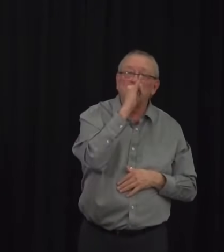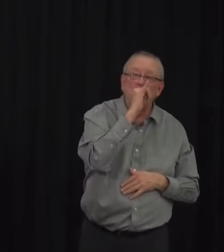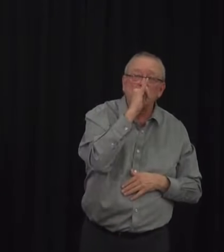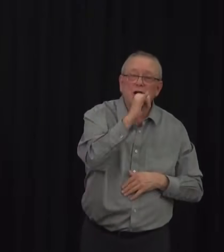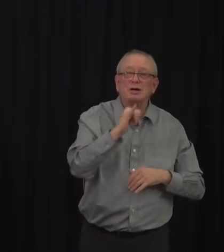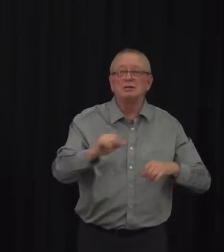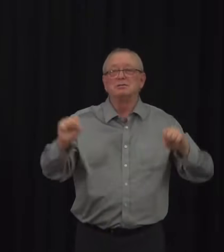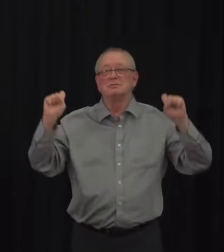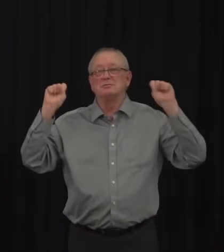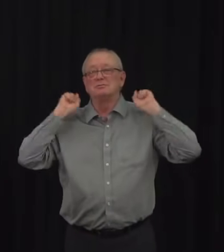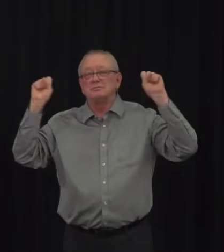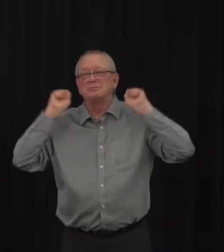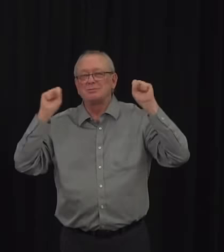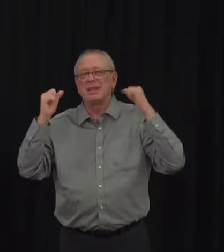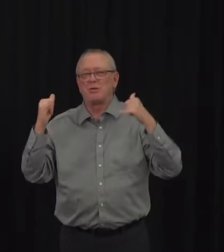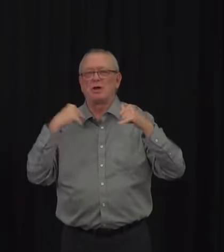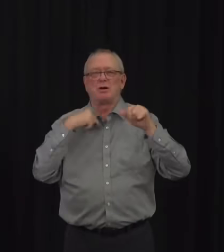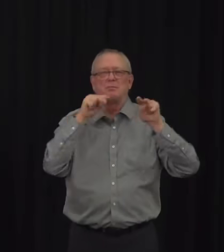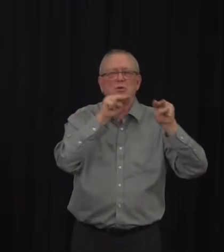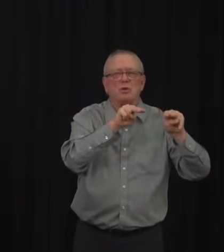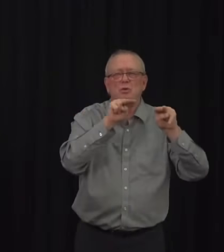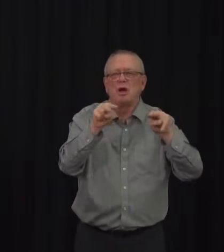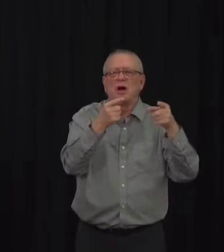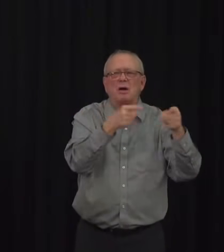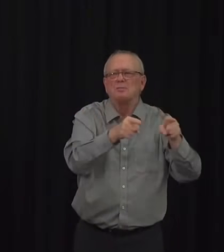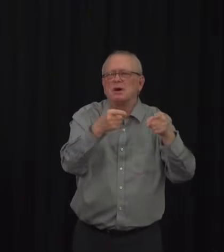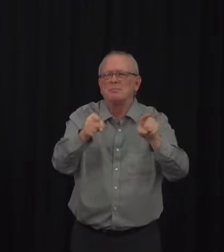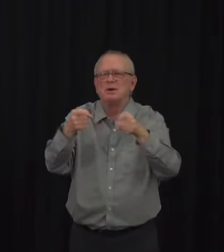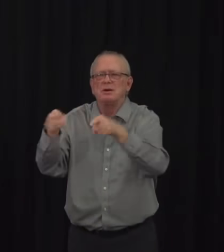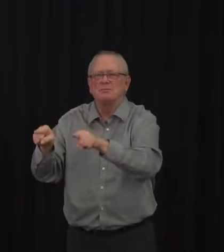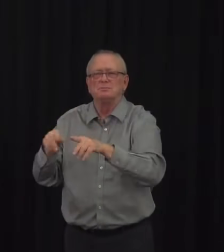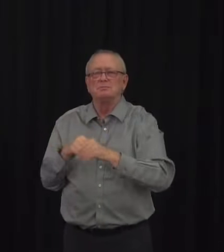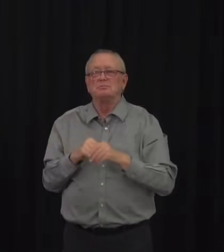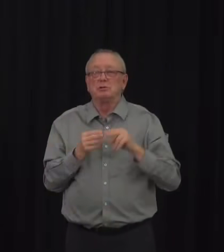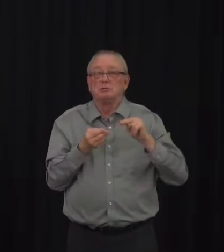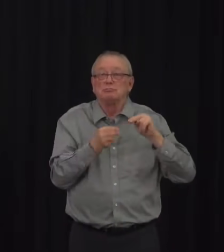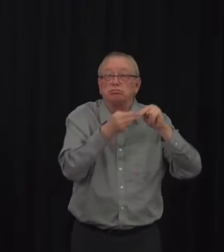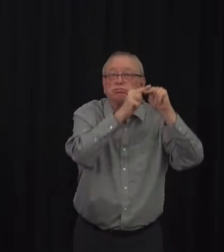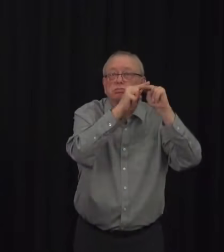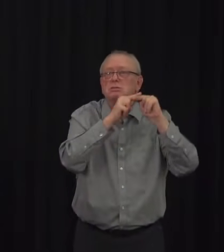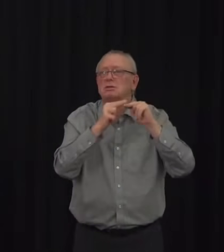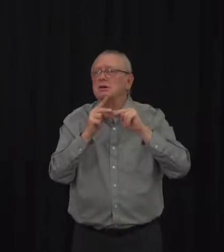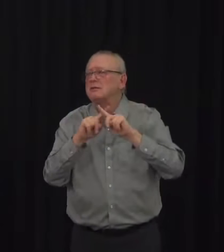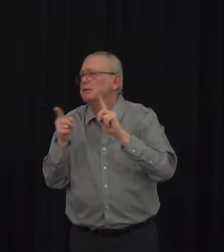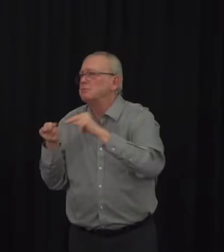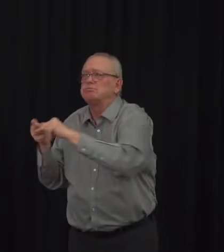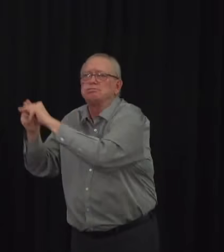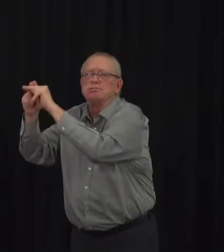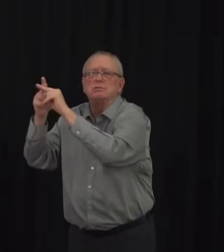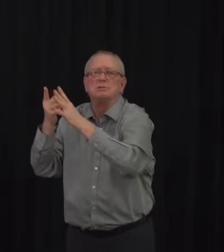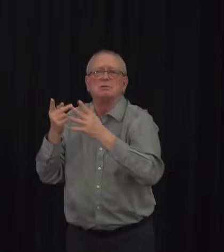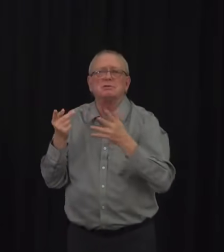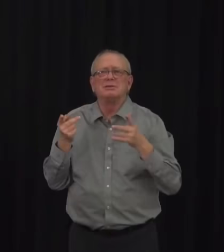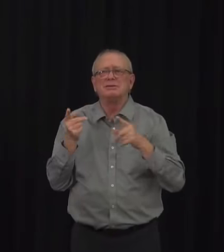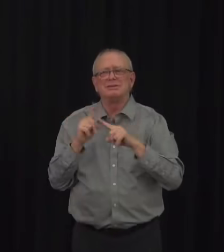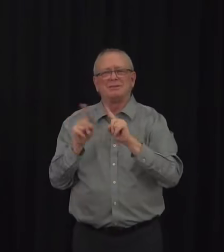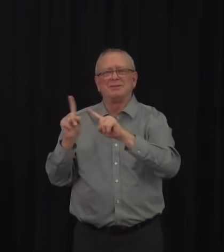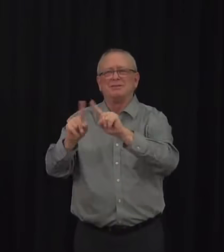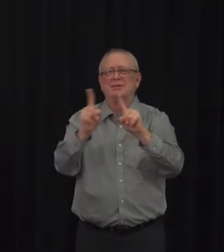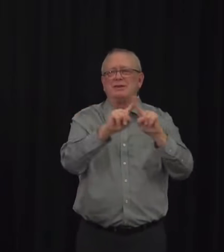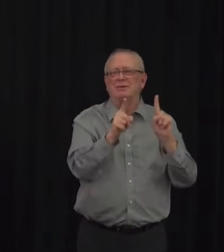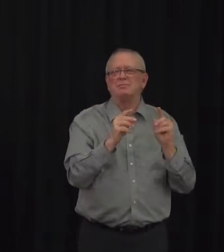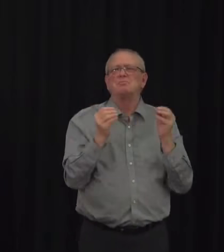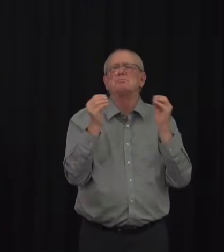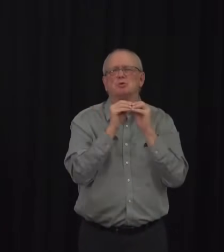along by putting in place additional restrictions that have been targeted on the activities, events, and